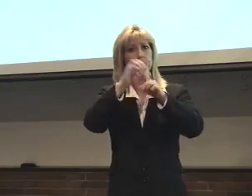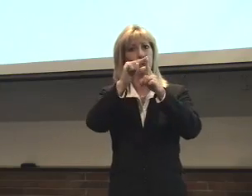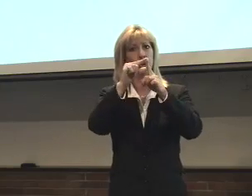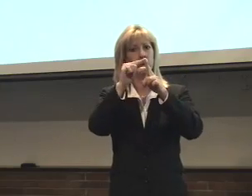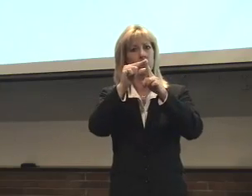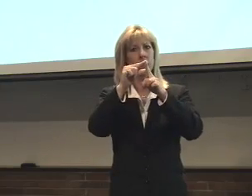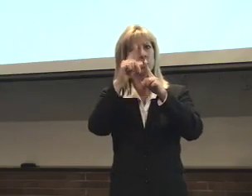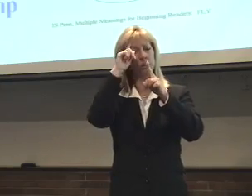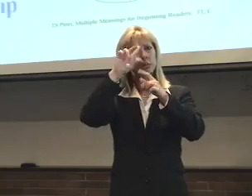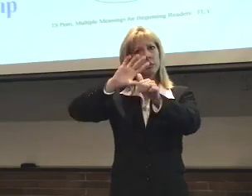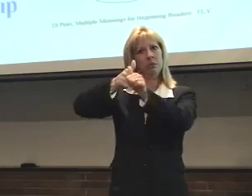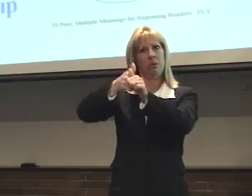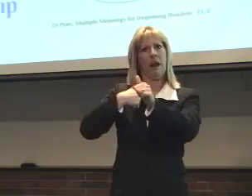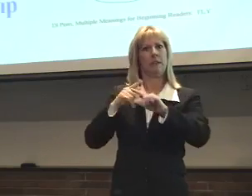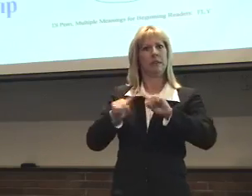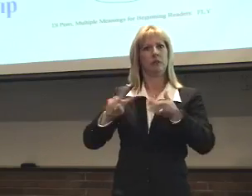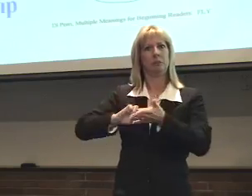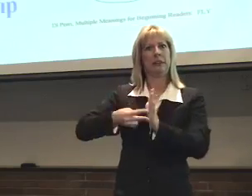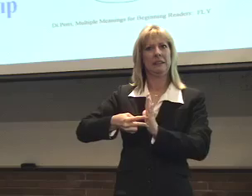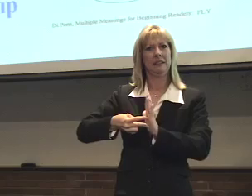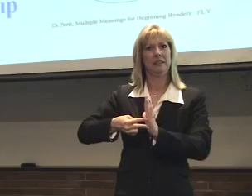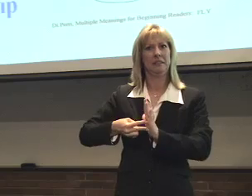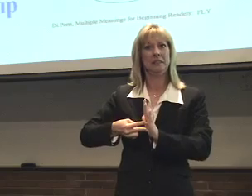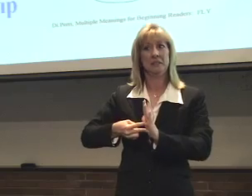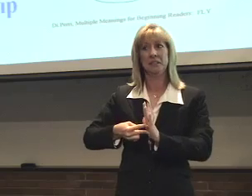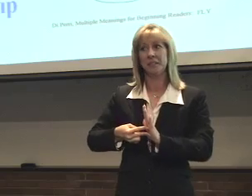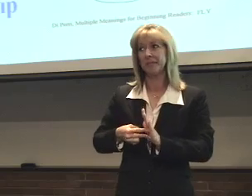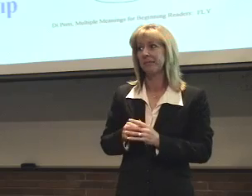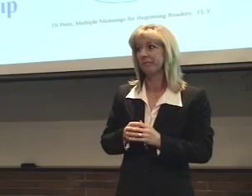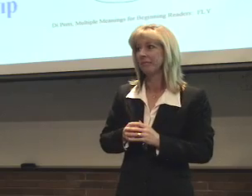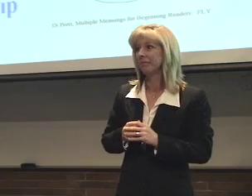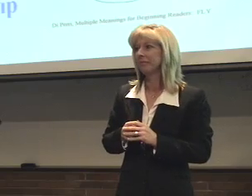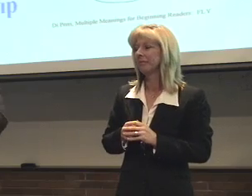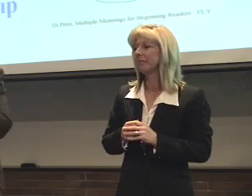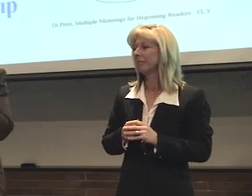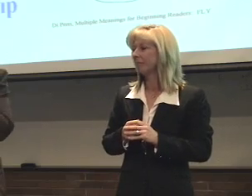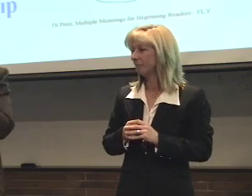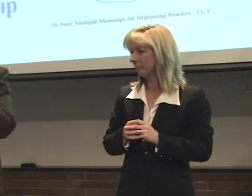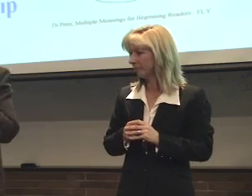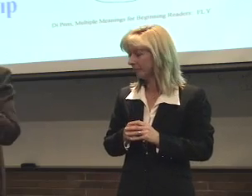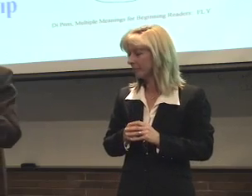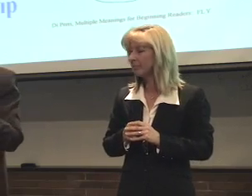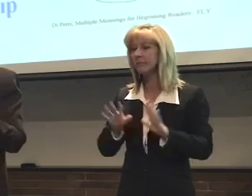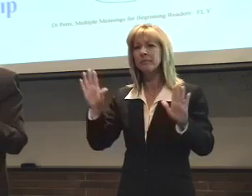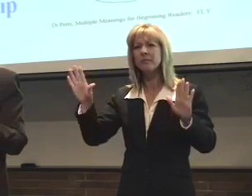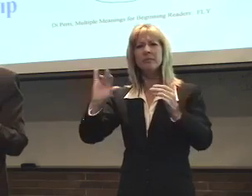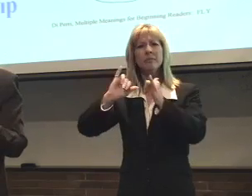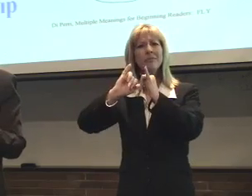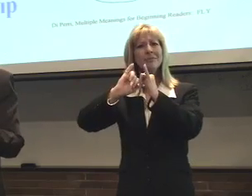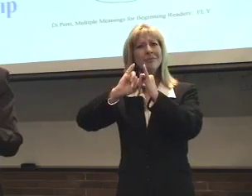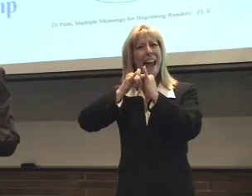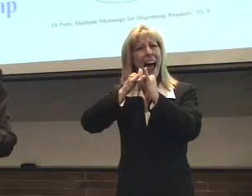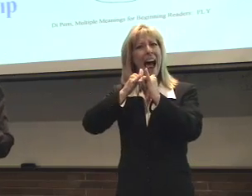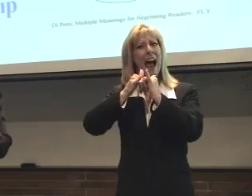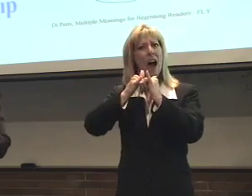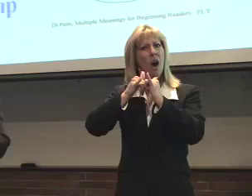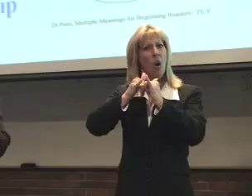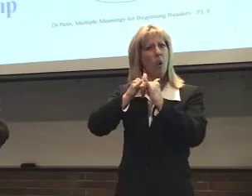on. So one way we combat that is to get deaf kids early on thinking that